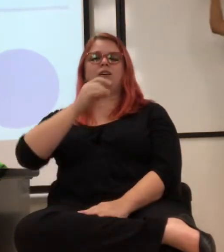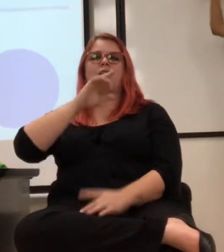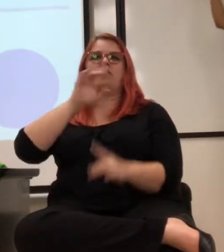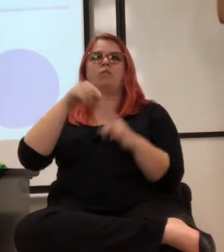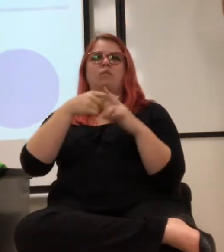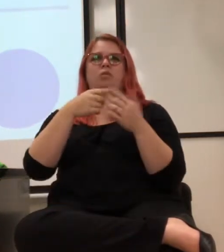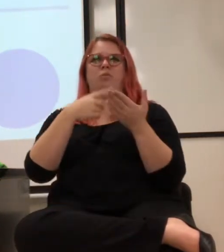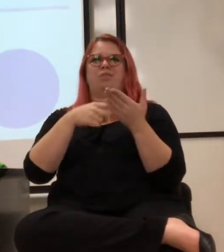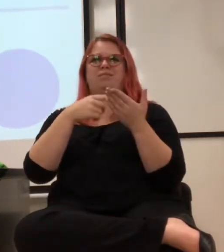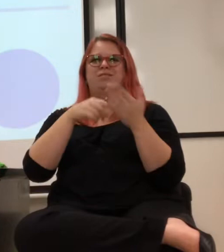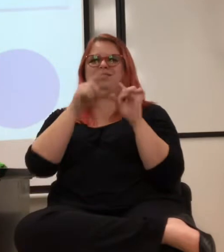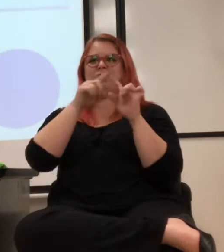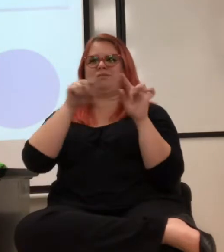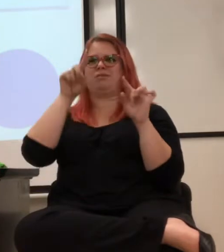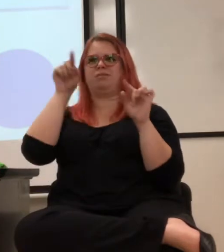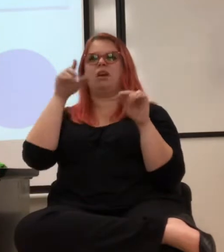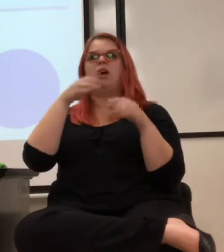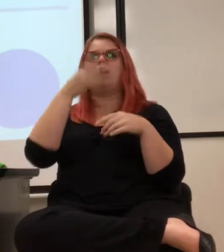P50.